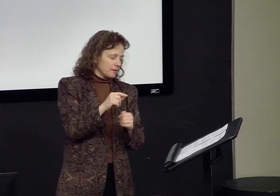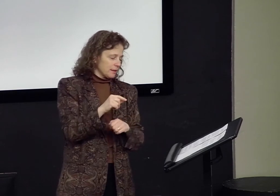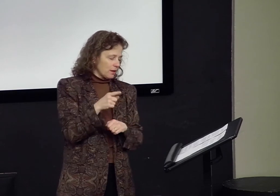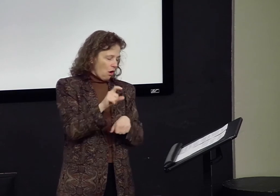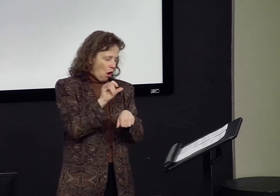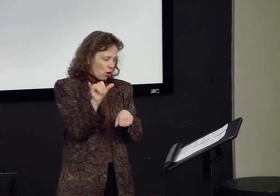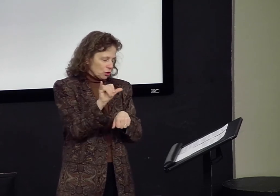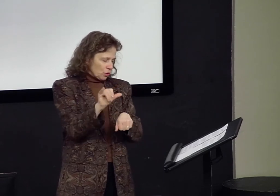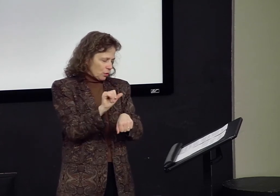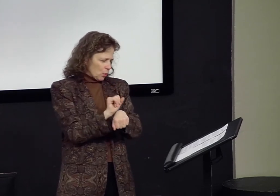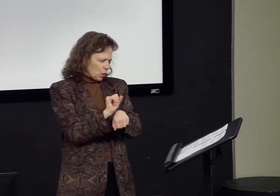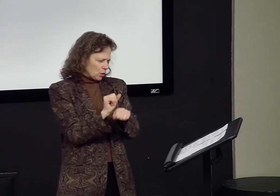education.